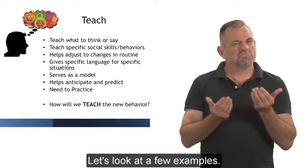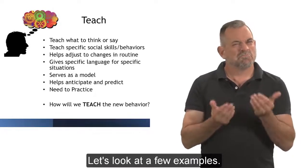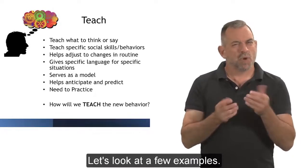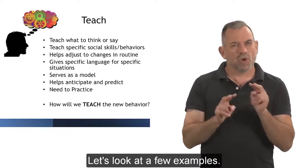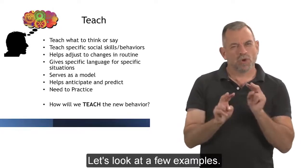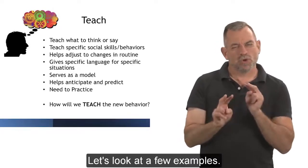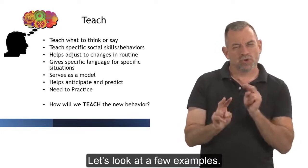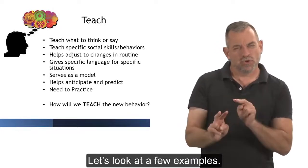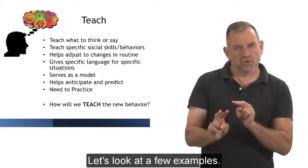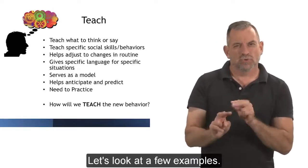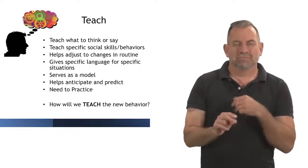few examples.